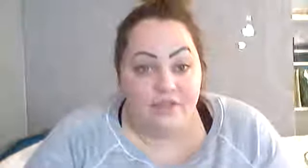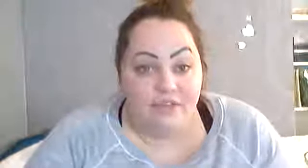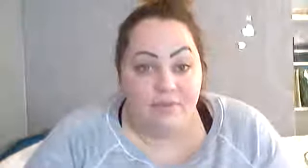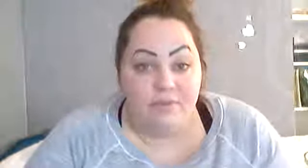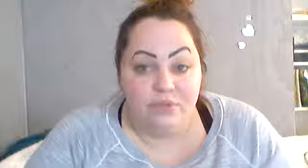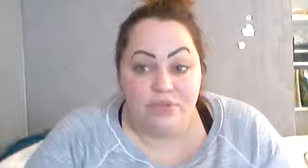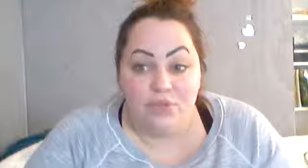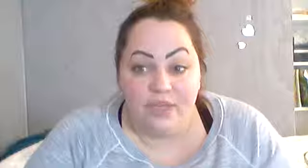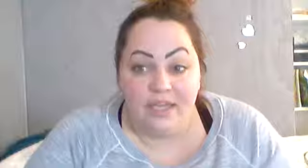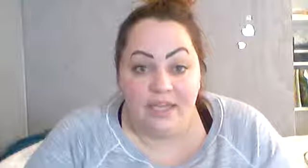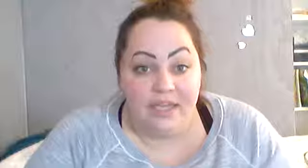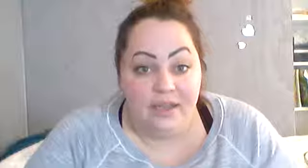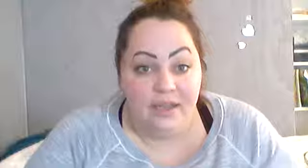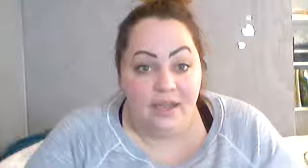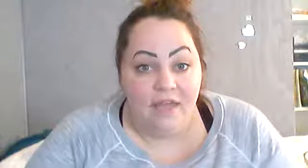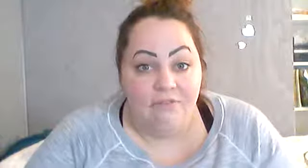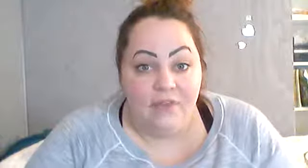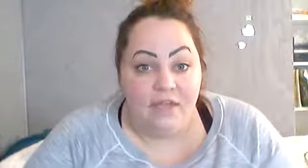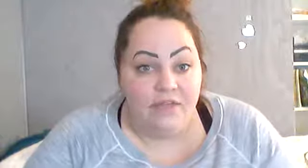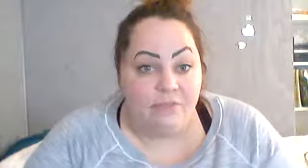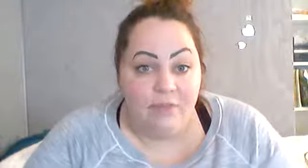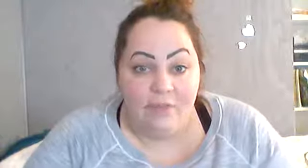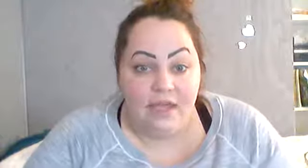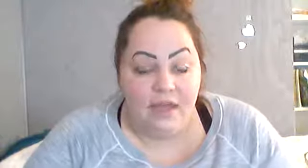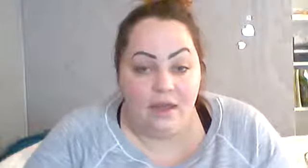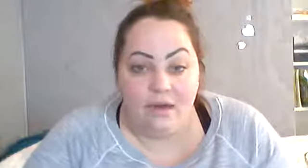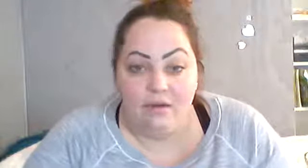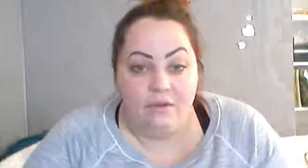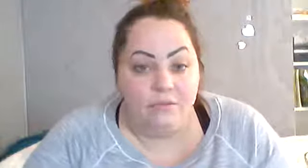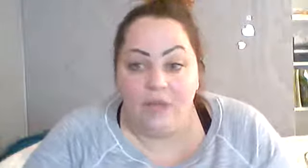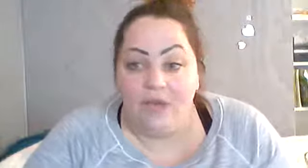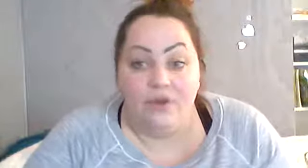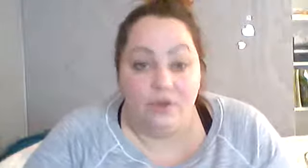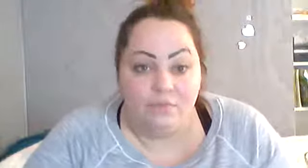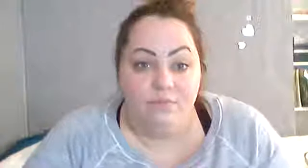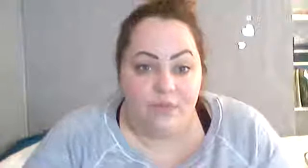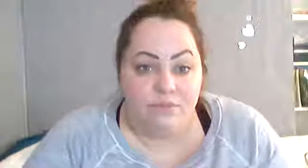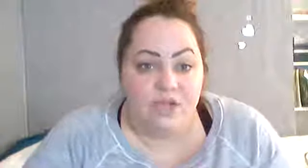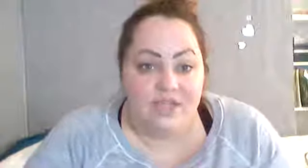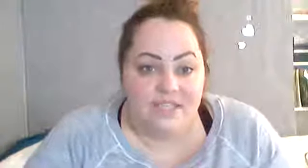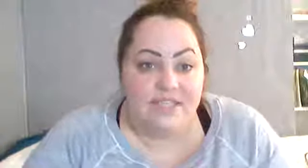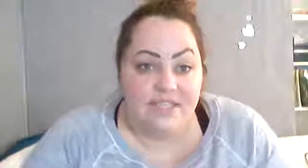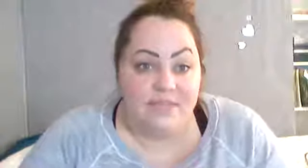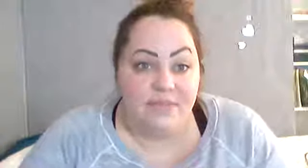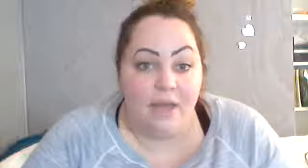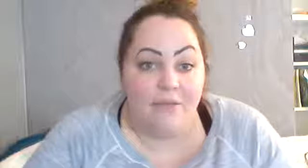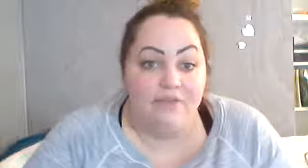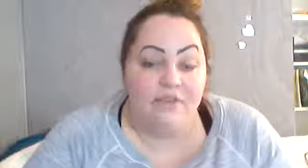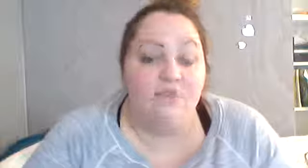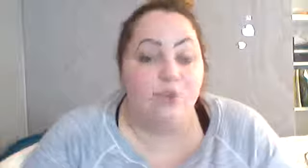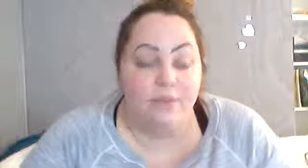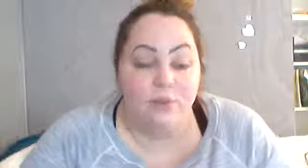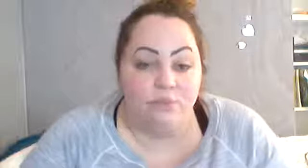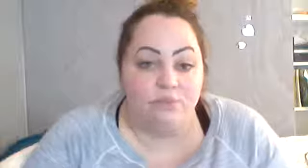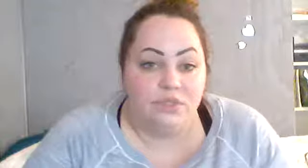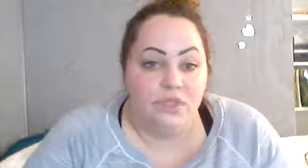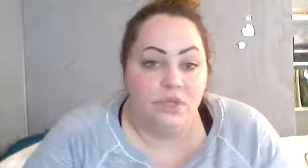deaf people to join in. If we could even maybe get, I don't know. But I'm trying to set something up, even if Gorman won't, or